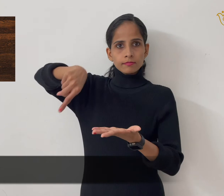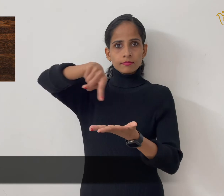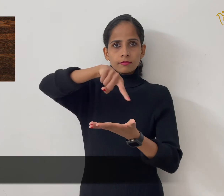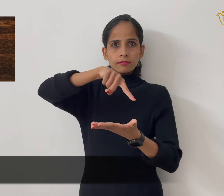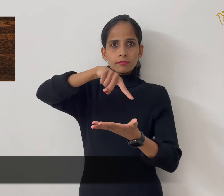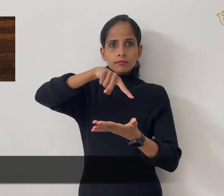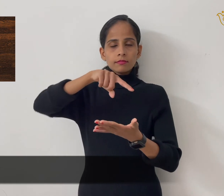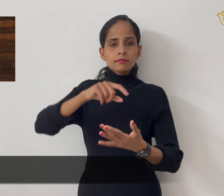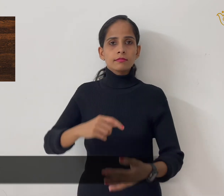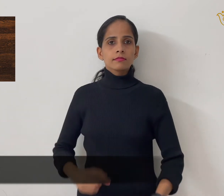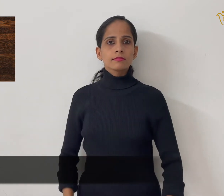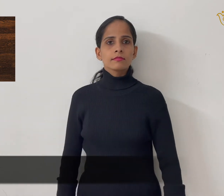Plate.